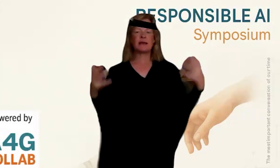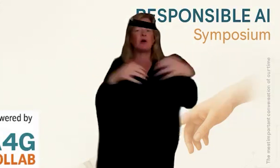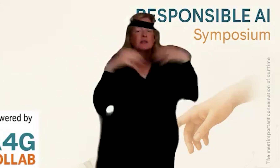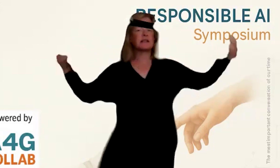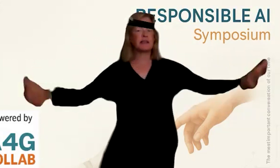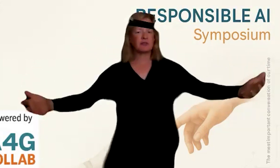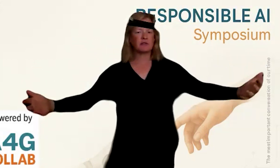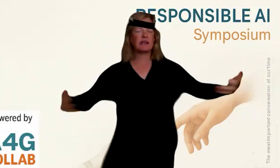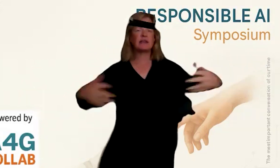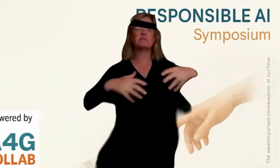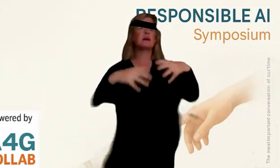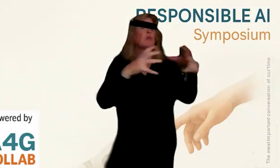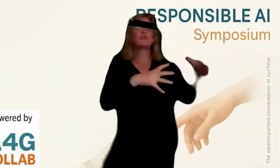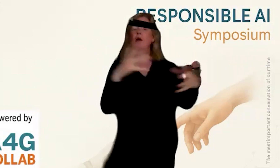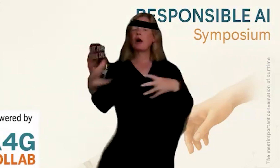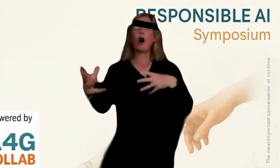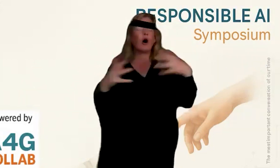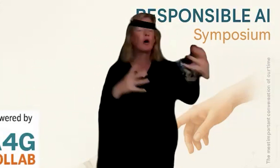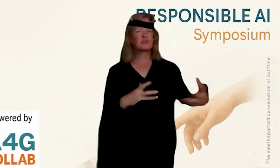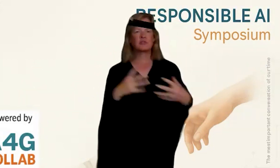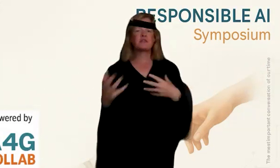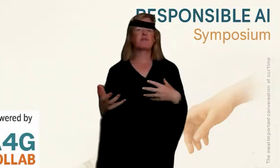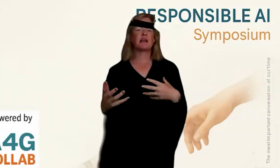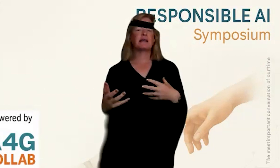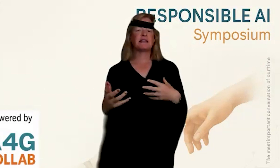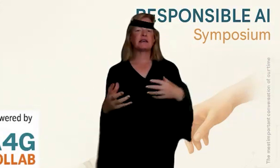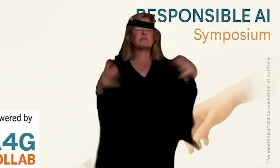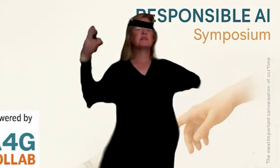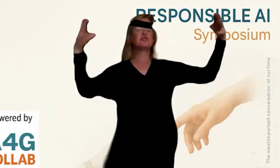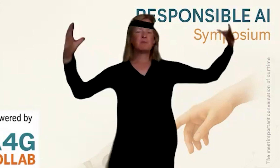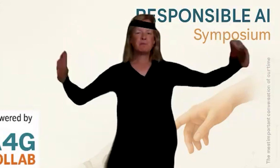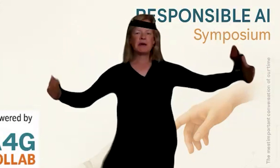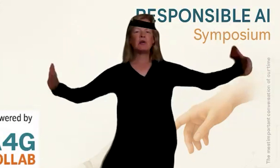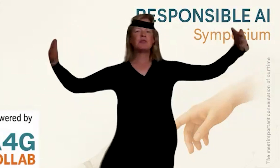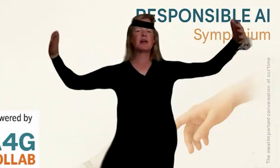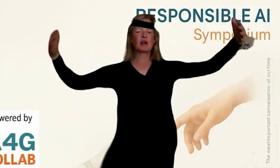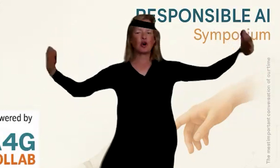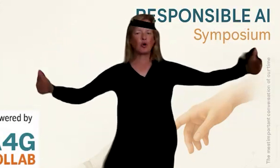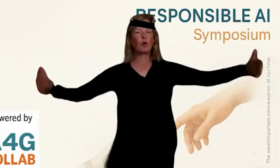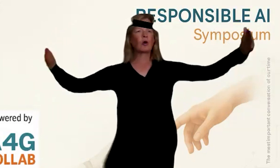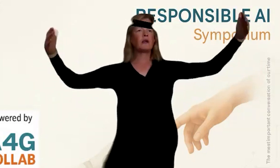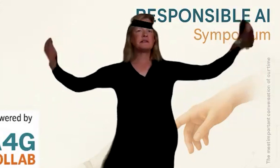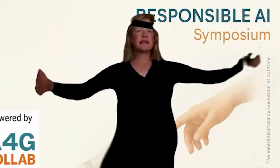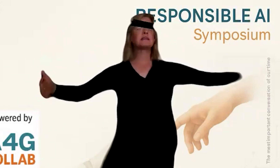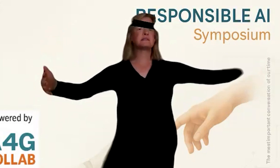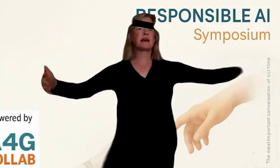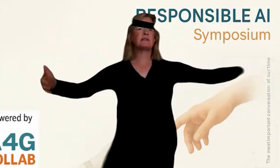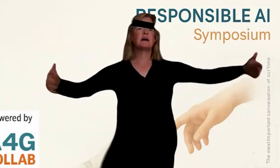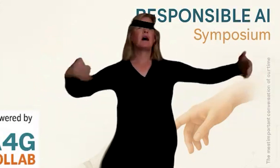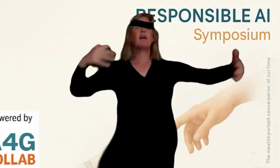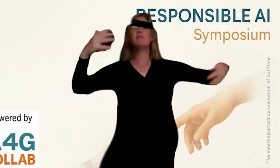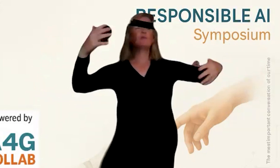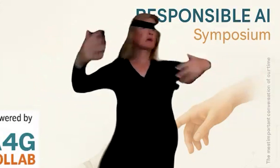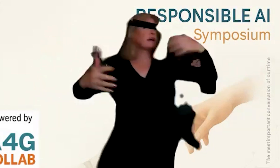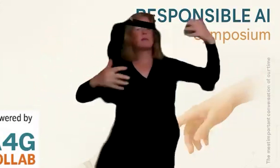internally in a sandbox and it never leaves. We're trying all sorts of different ideas to build that core data